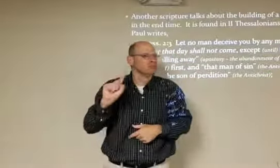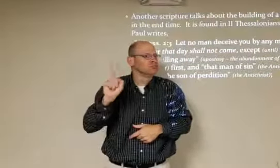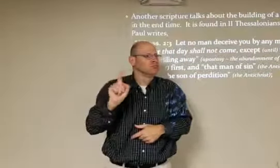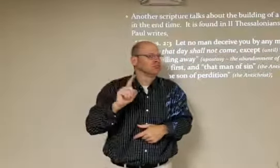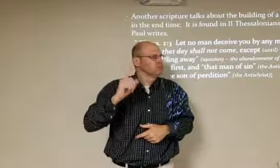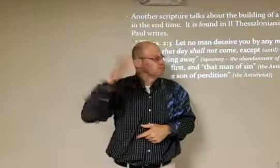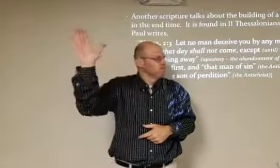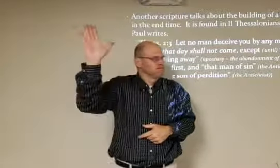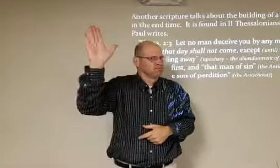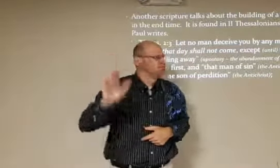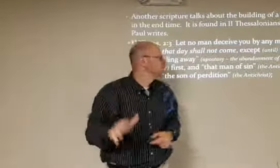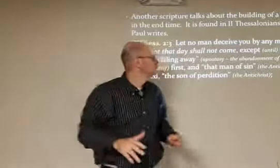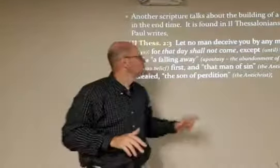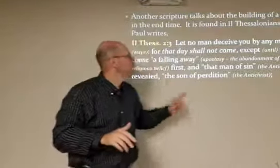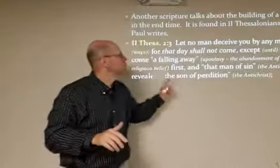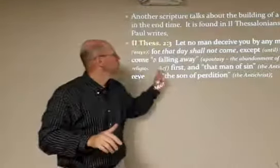0.00001%. Don't allow it. Okay?